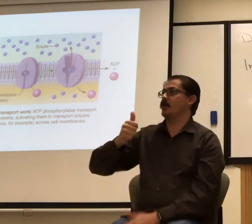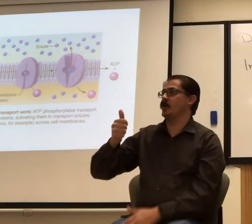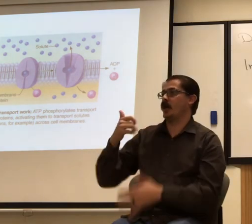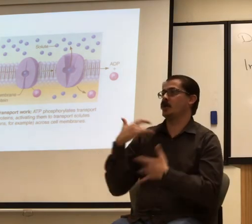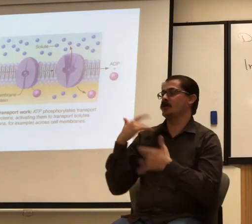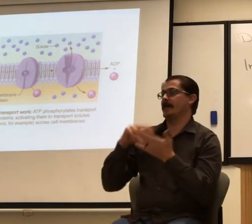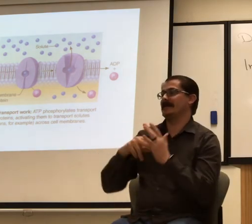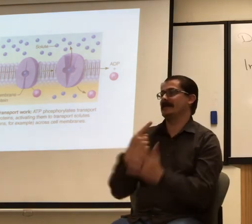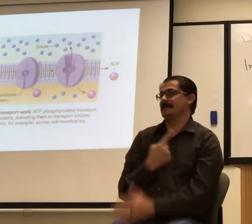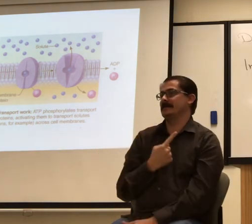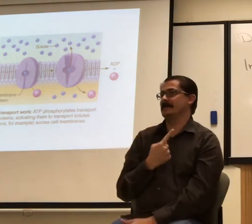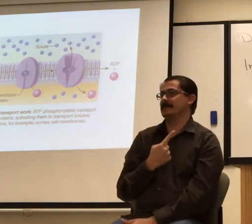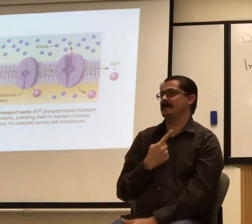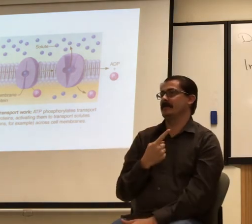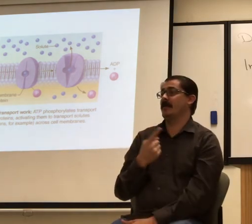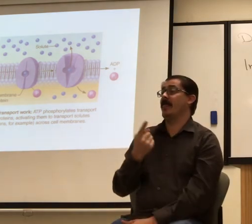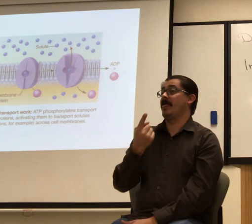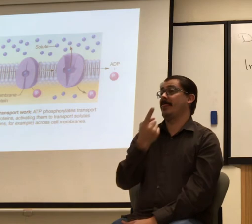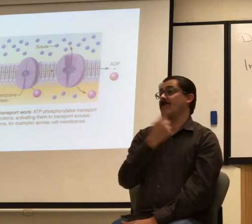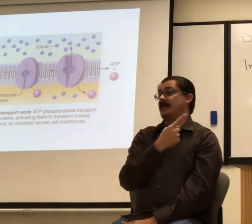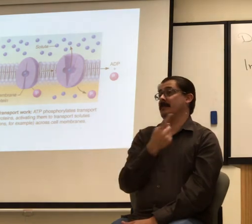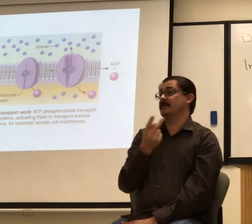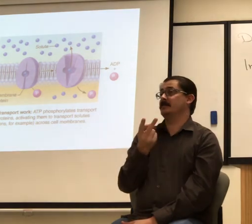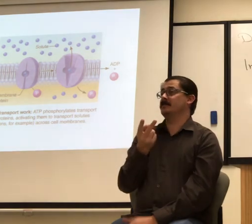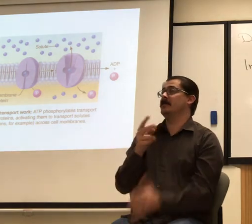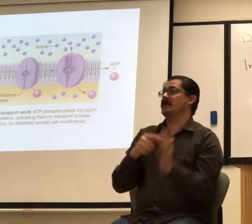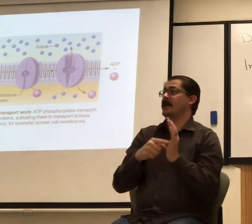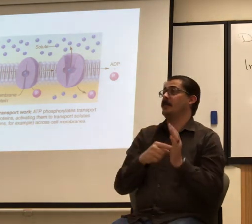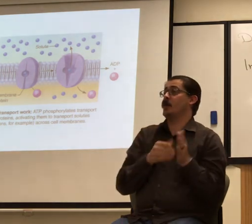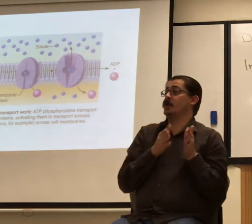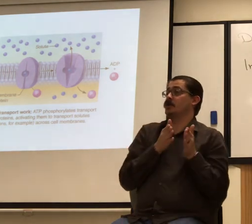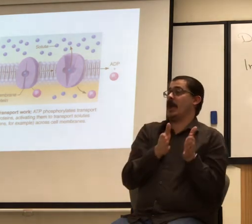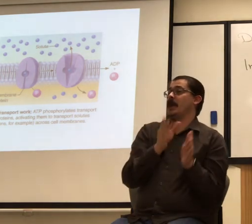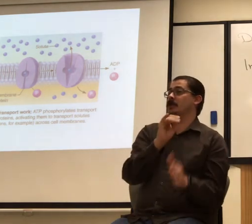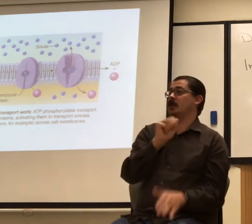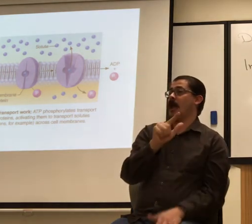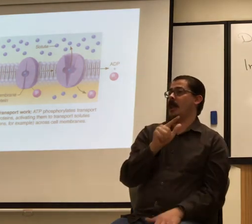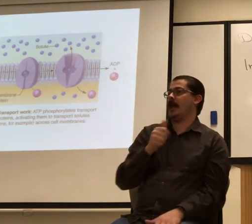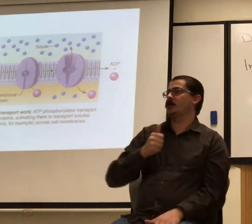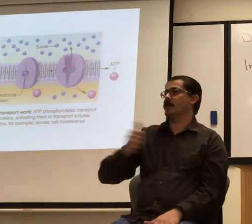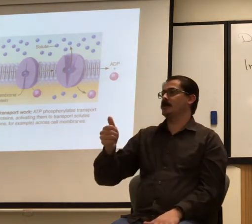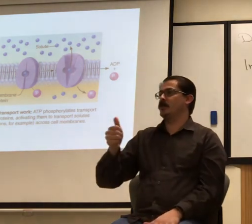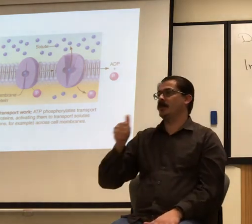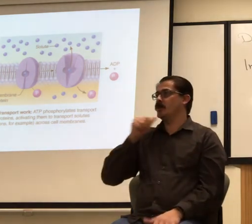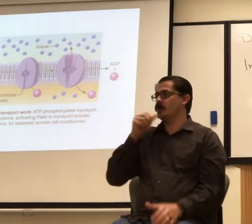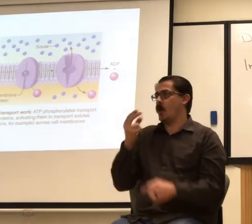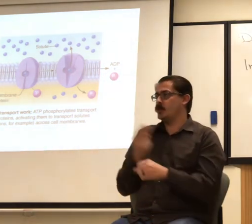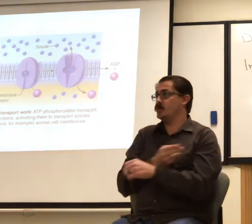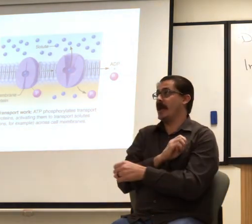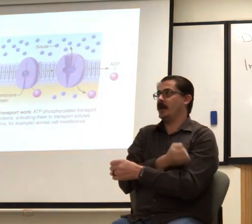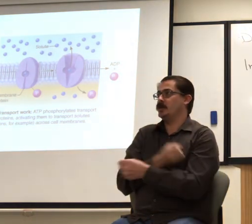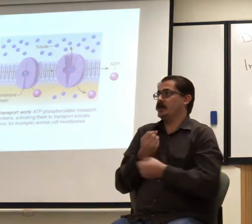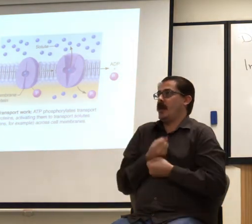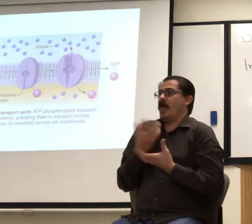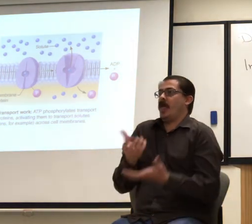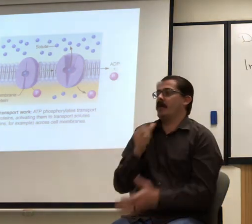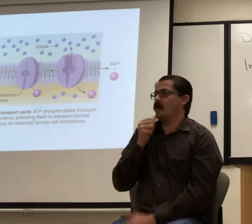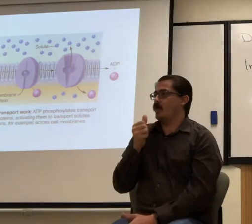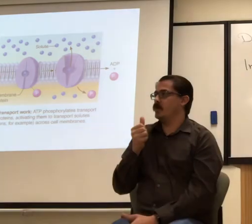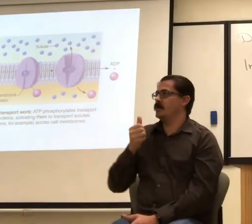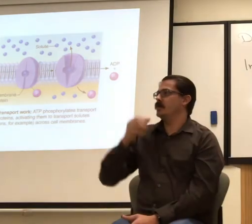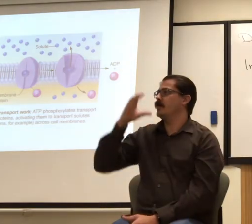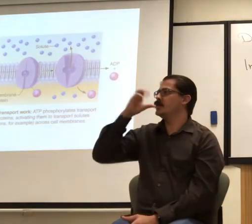mean. These first two examples, channel and transporter, you don't expend energy to do it. You can assume these molecules